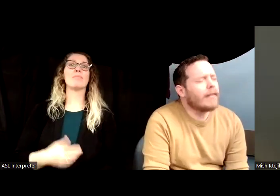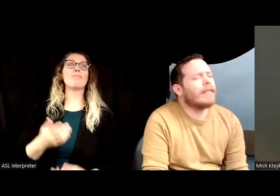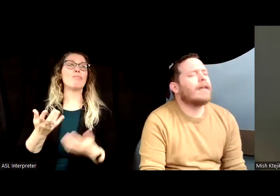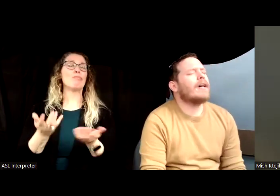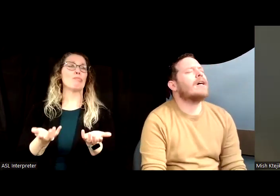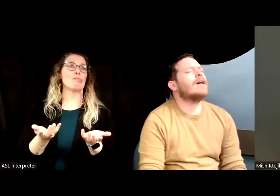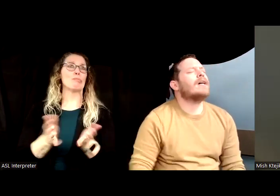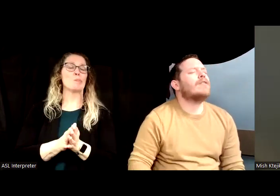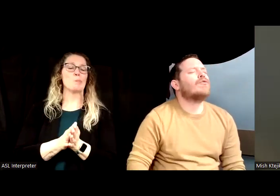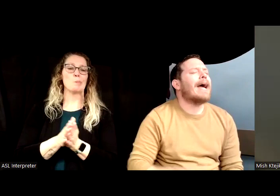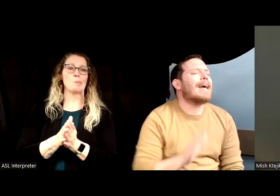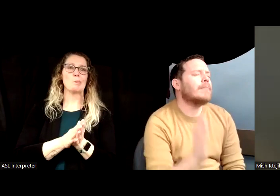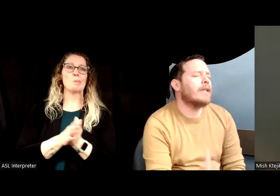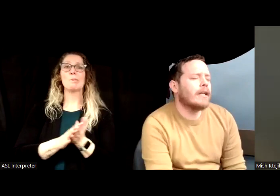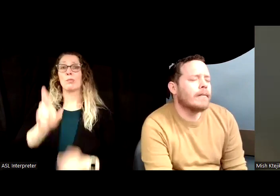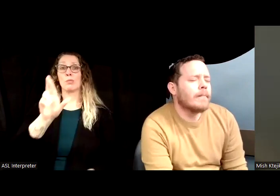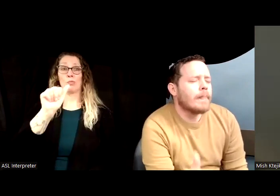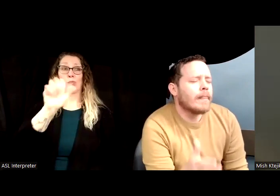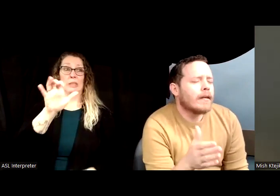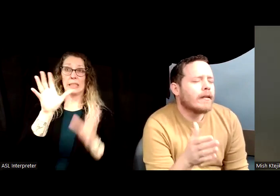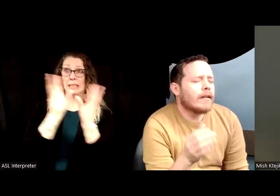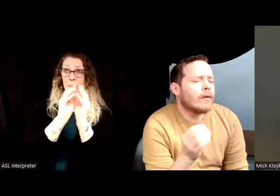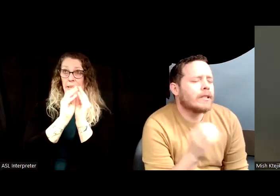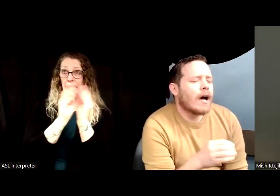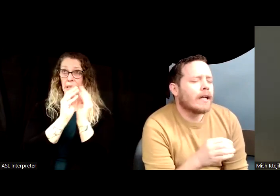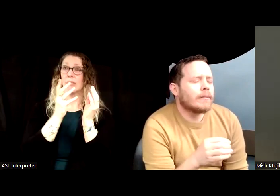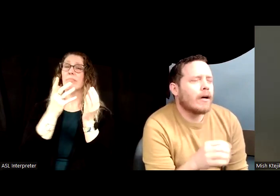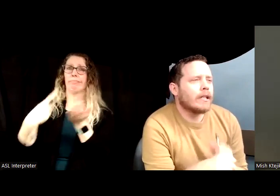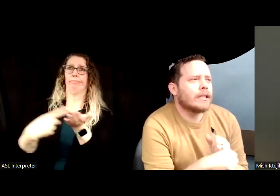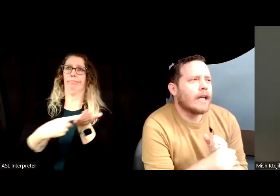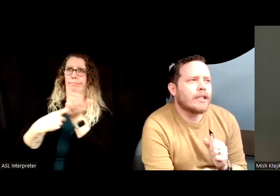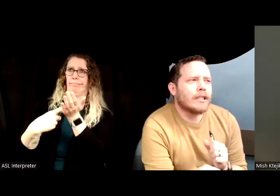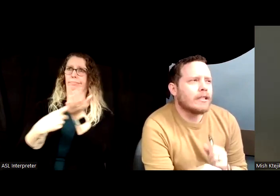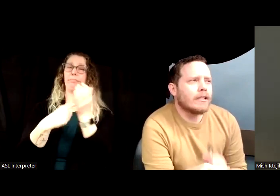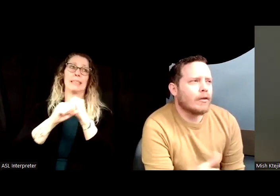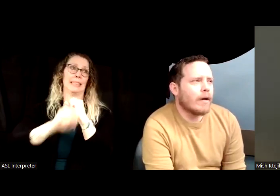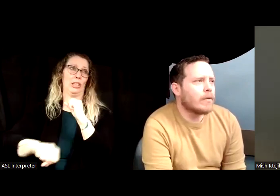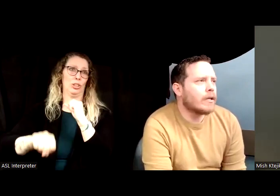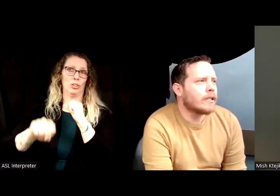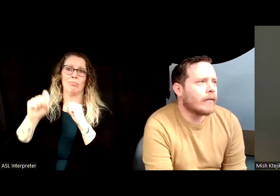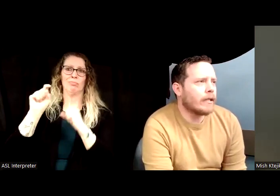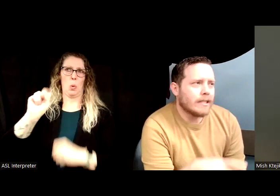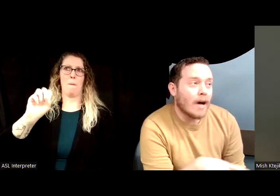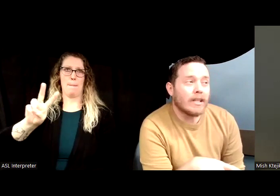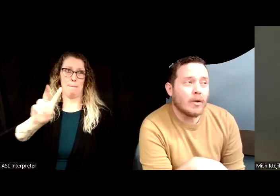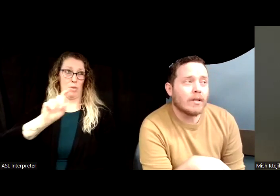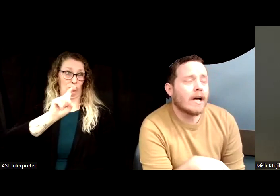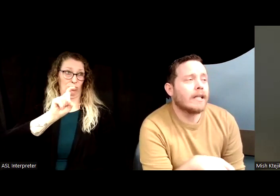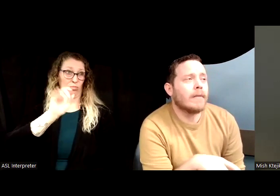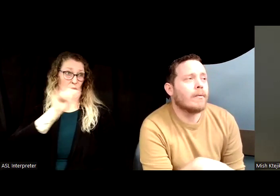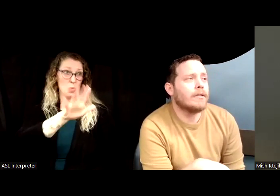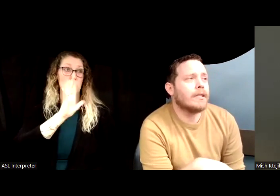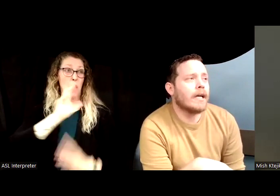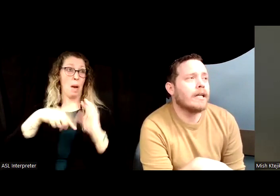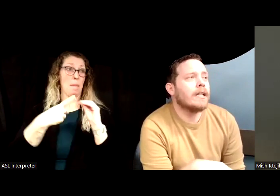With the RAC meeting, there was talks about an extension until November or something. Is that what you are